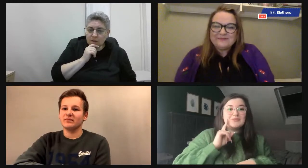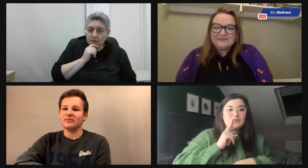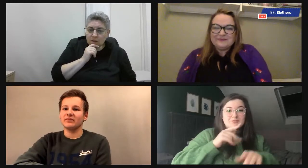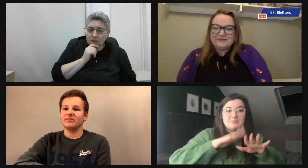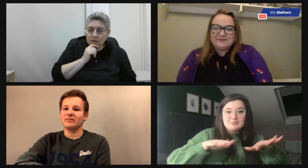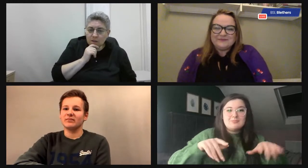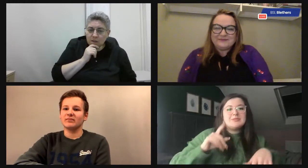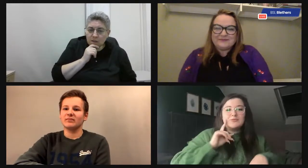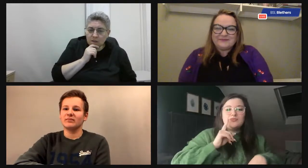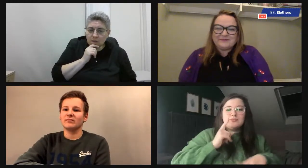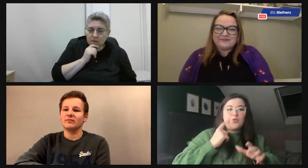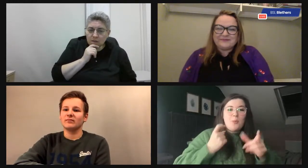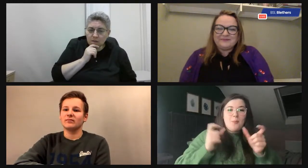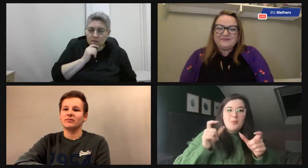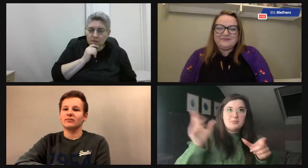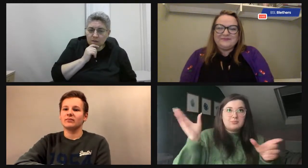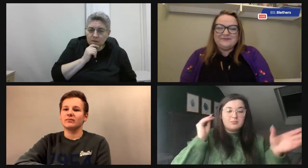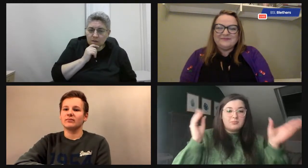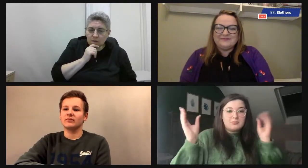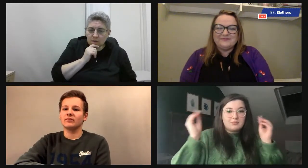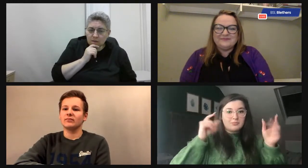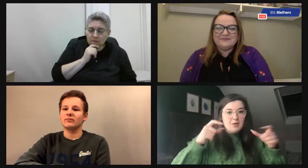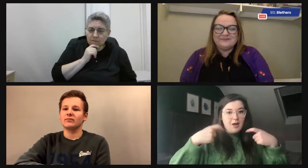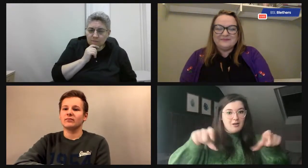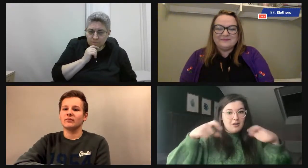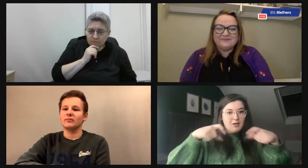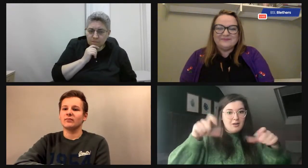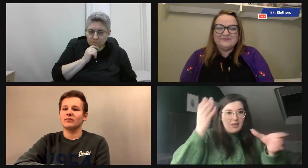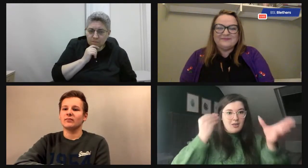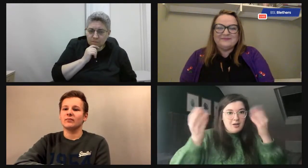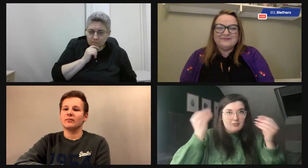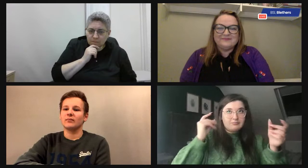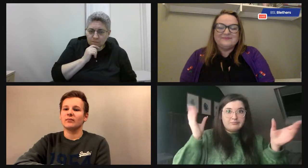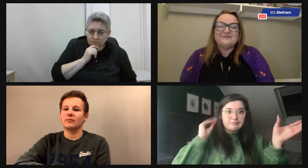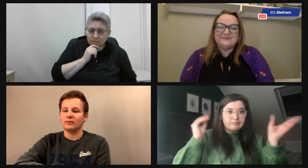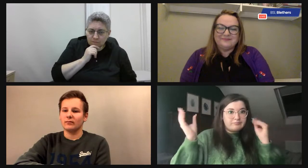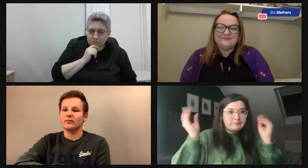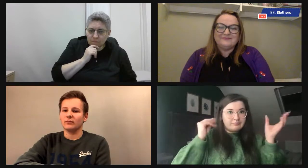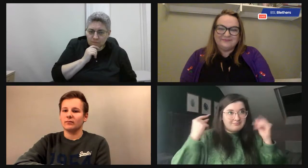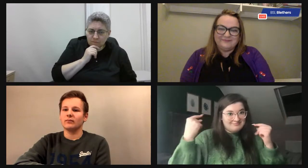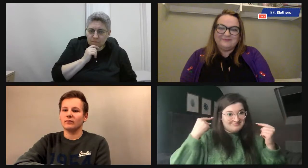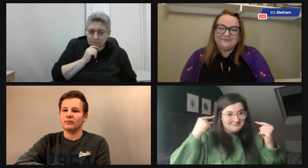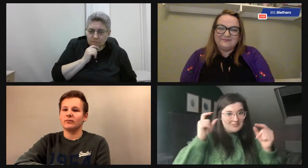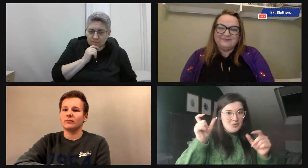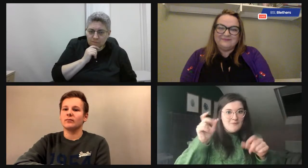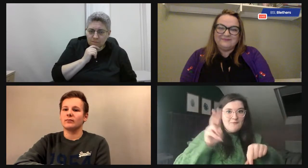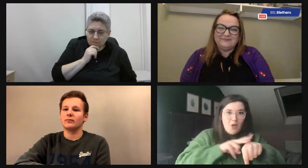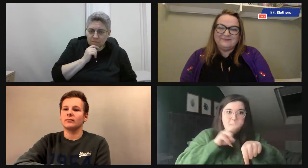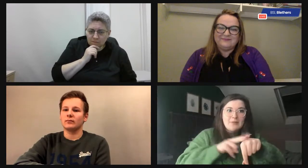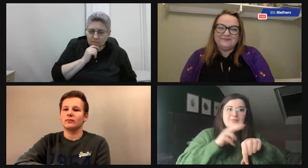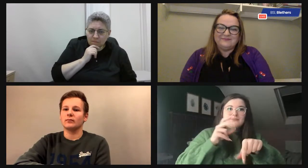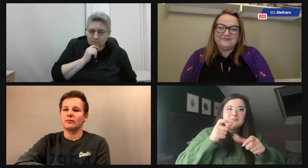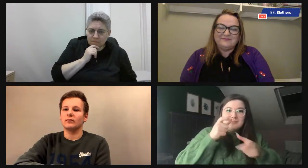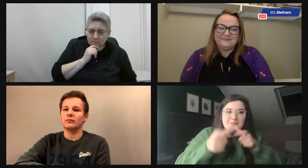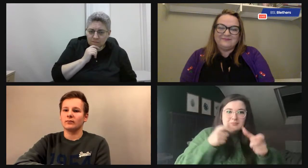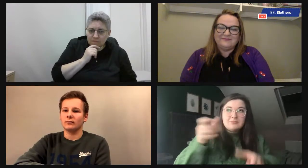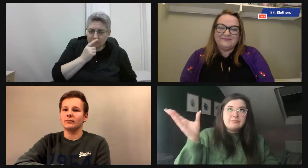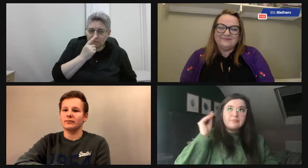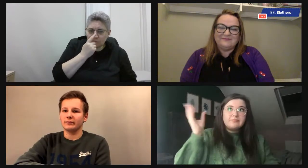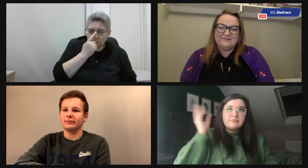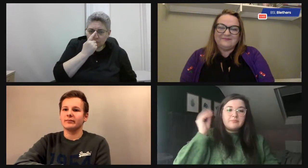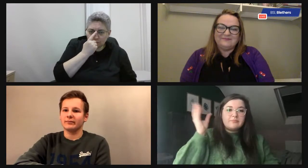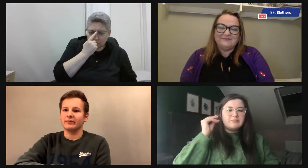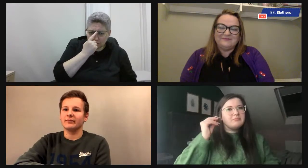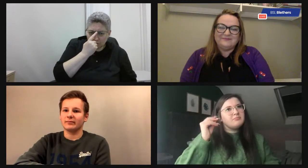sign language. Well, I want to just echo what Moira is saying, is that, children are